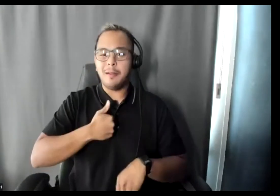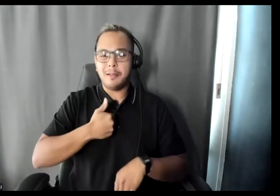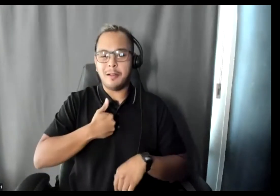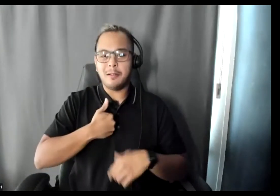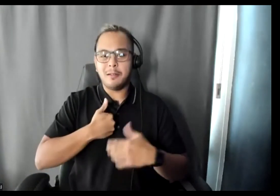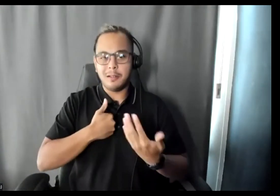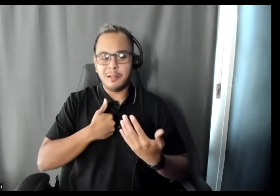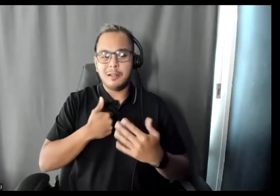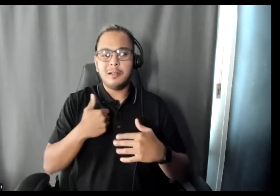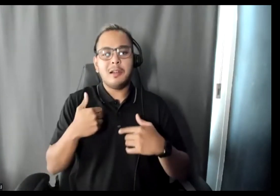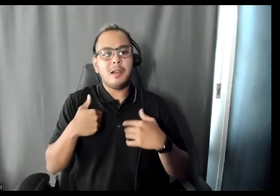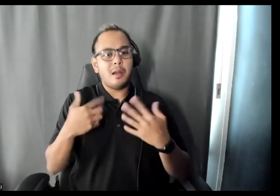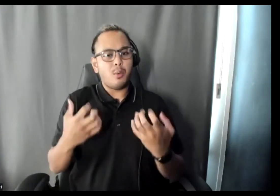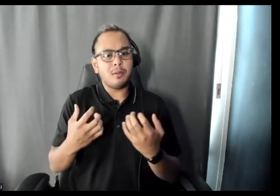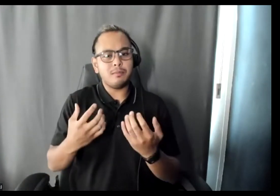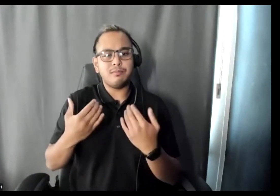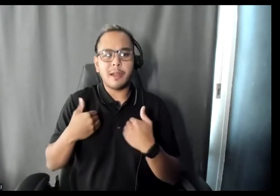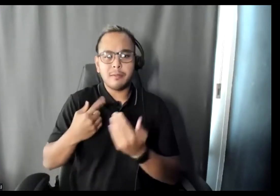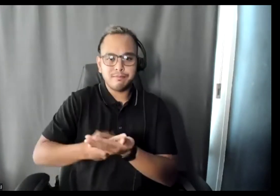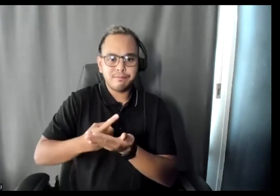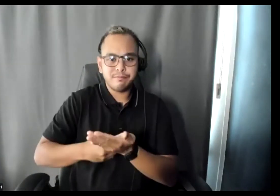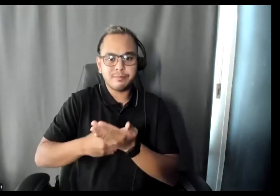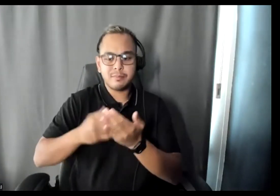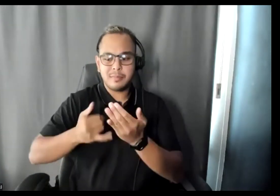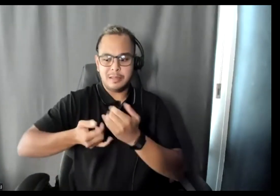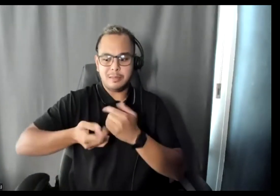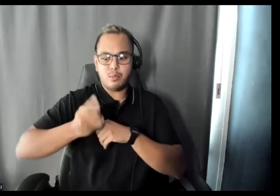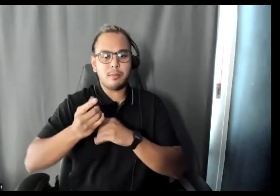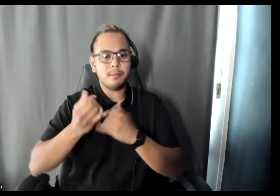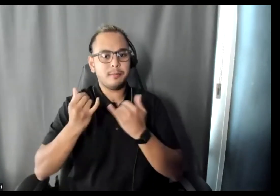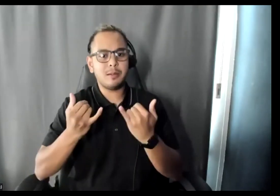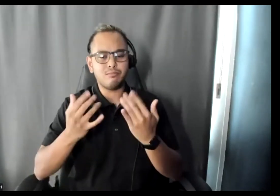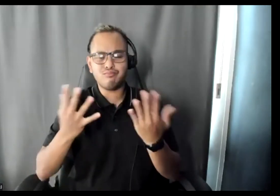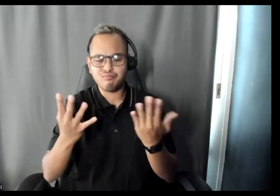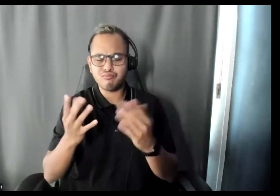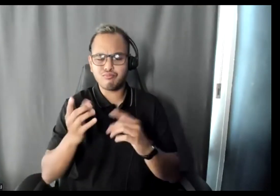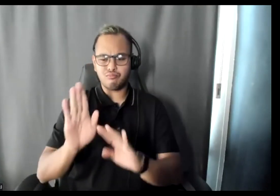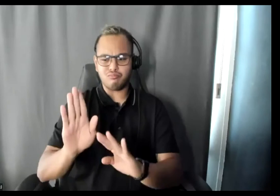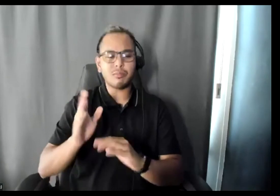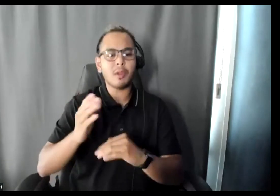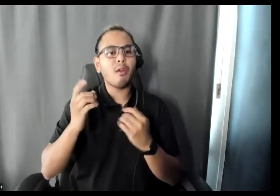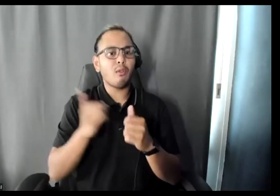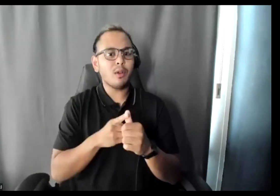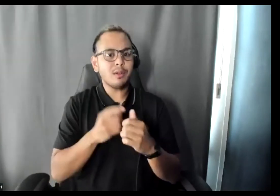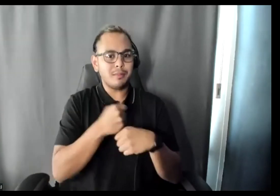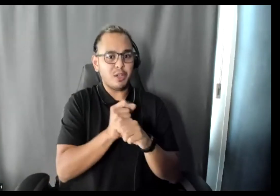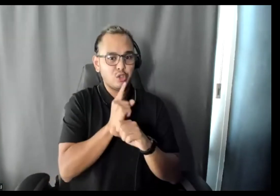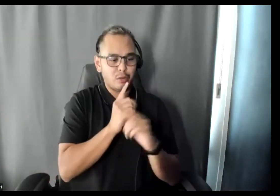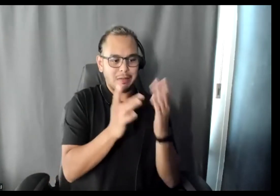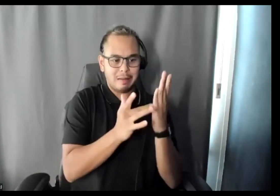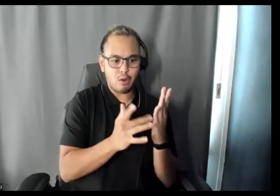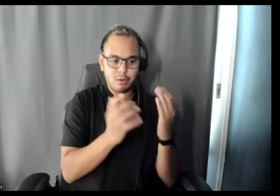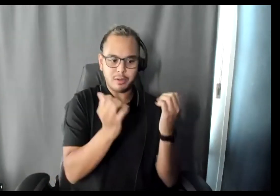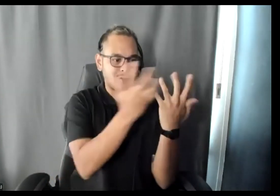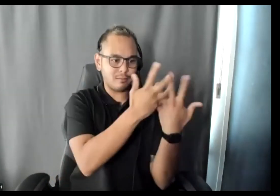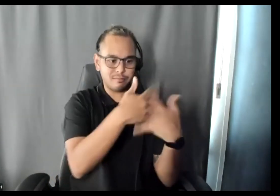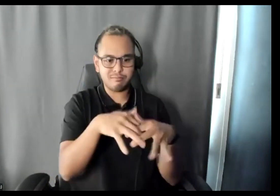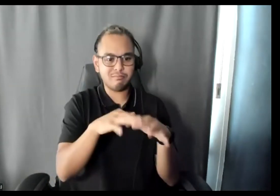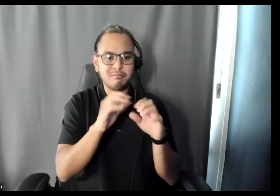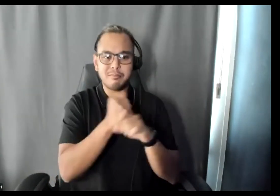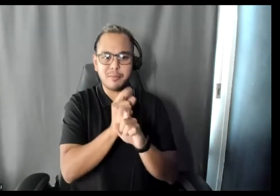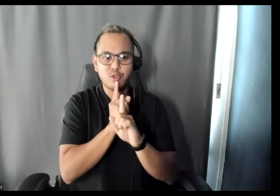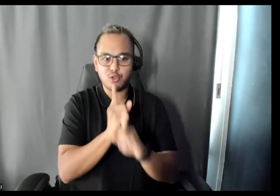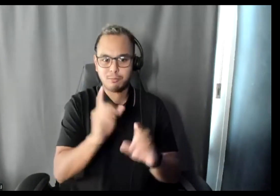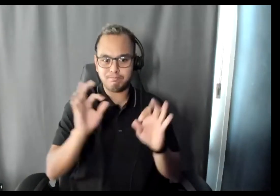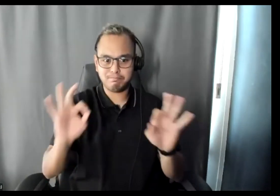have a conversation with you about the moment that we're in. Let me just take a moment to just make sure that everything is working on the technical side of things and that we're doing all the things that we're supposed